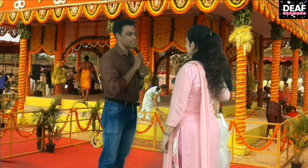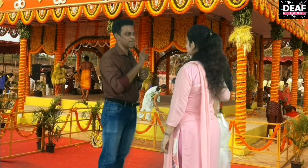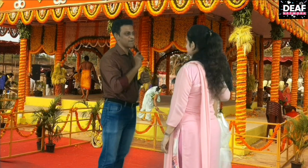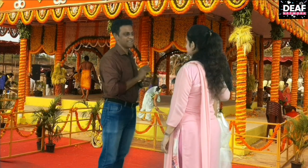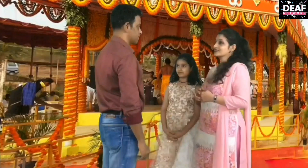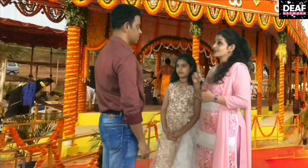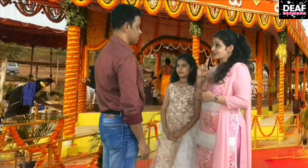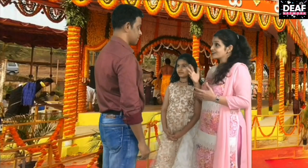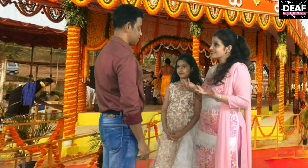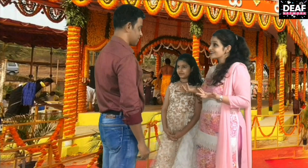too. Really?